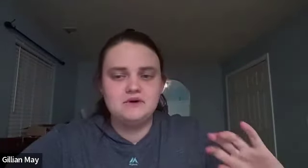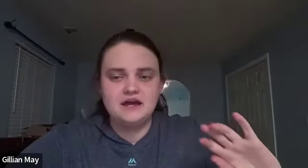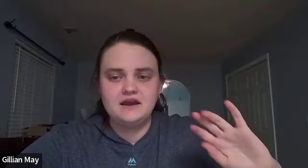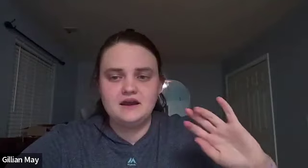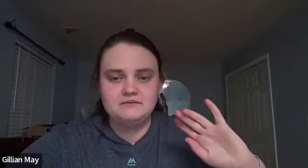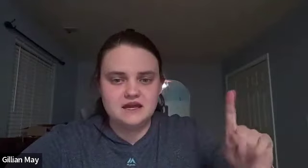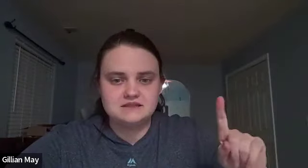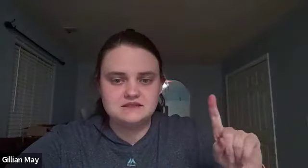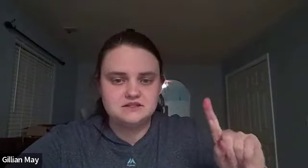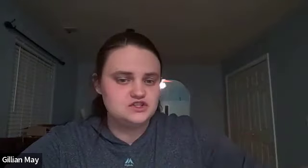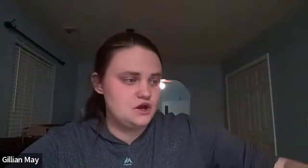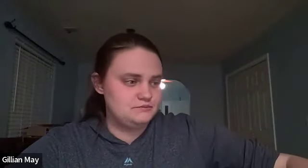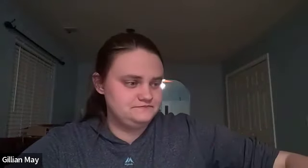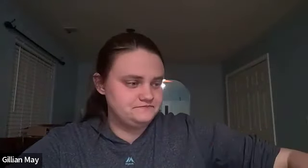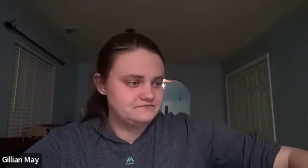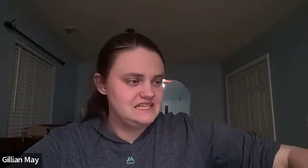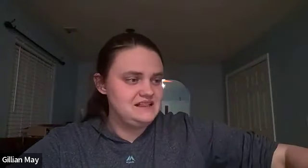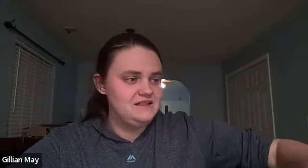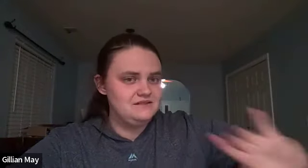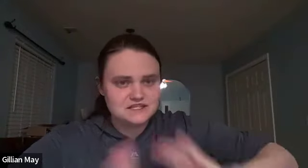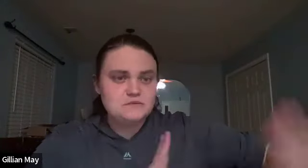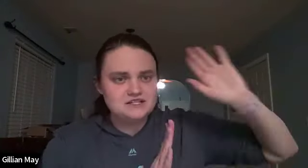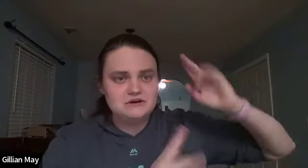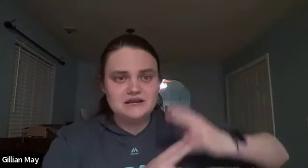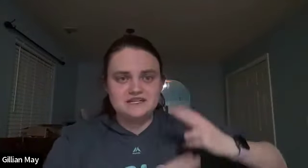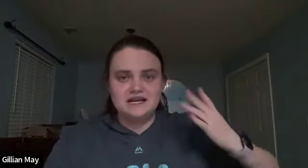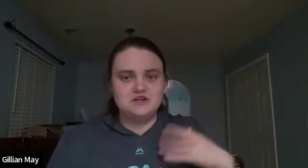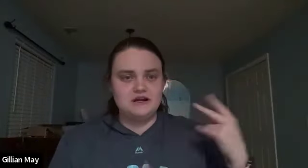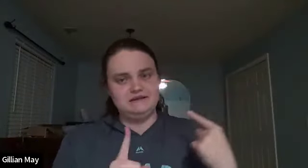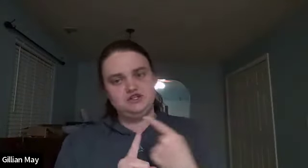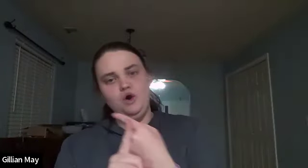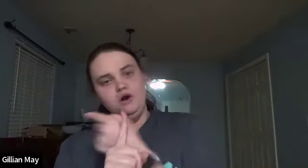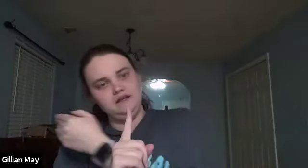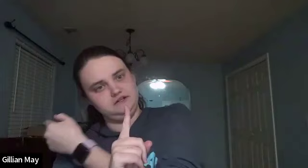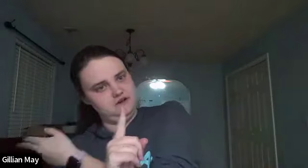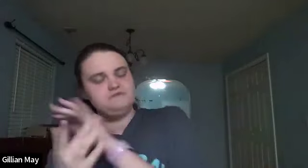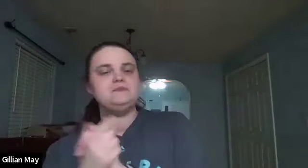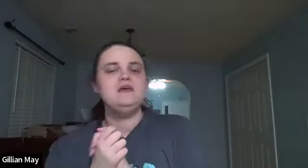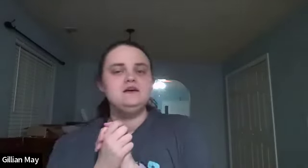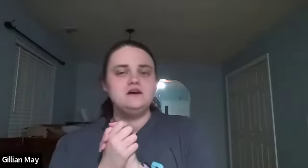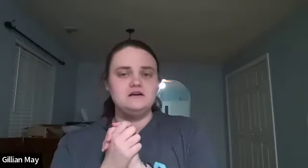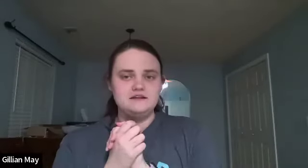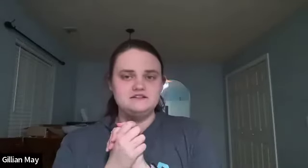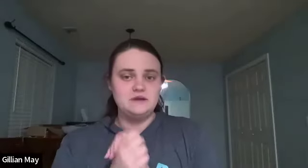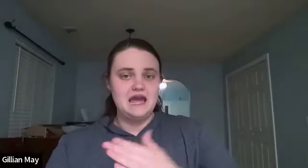but yes. So let's go back to our names again. I'm sorry, totally turned off. All right, so we